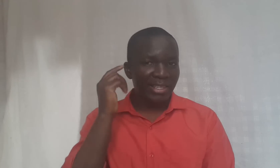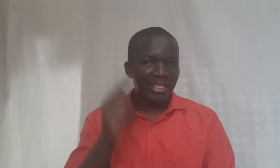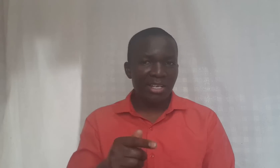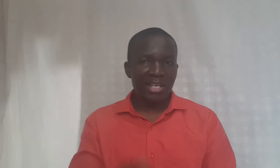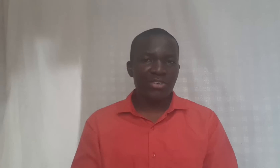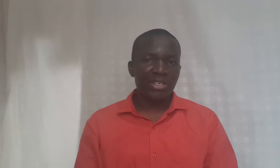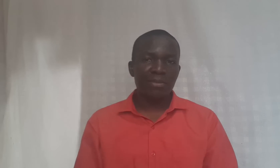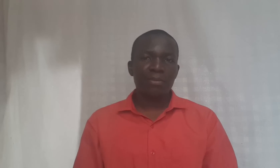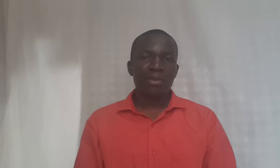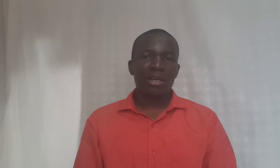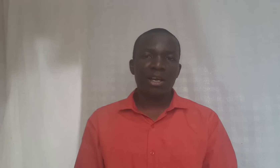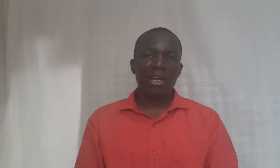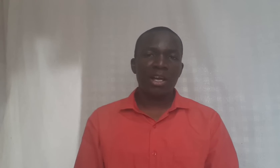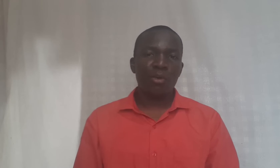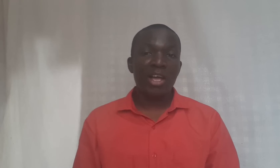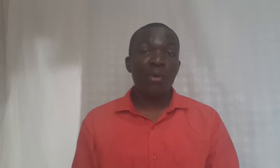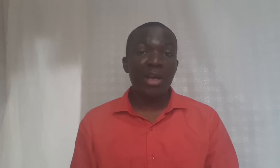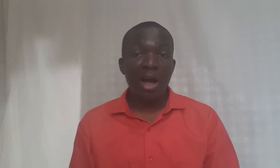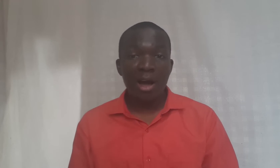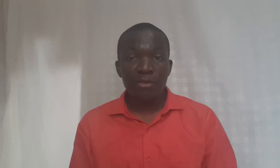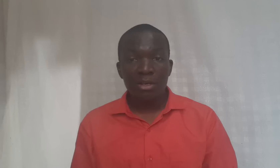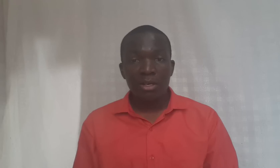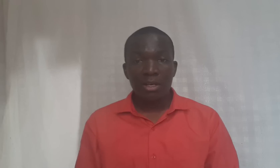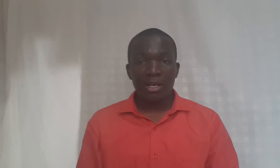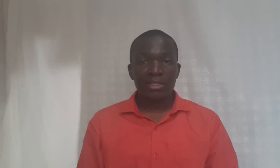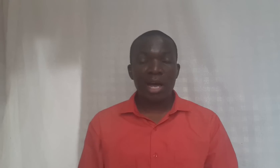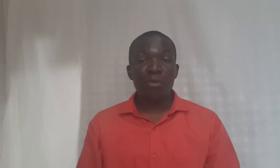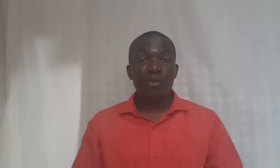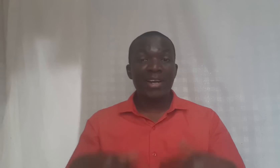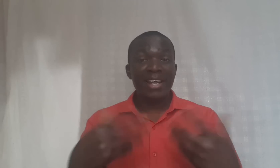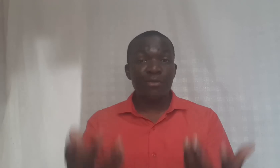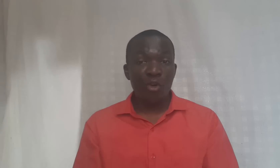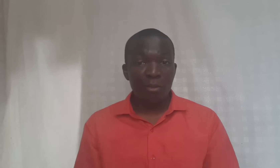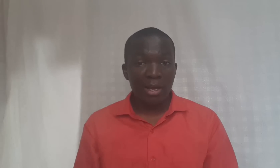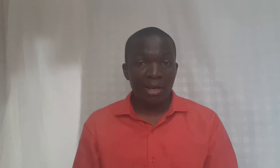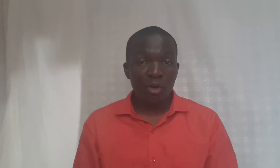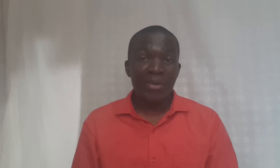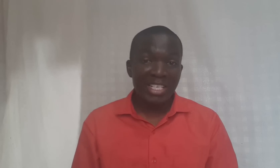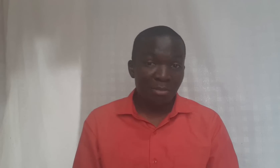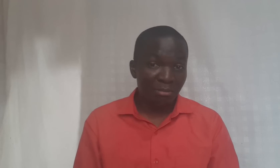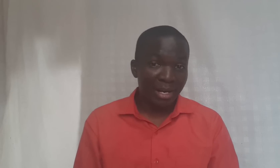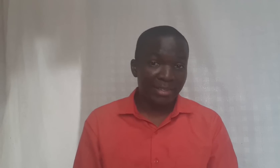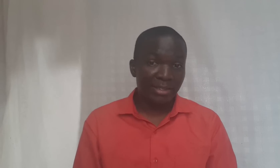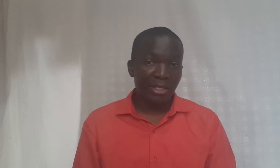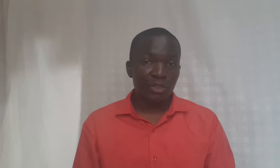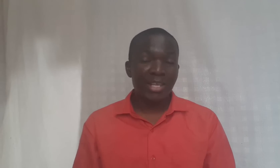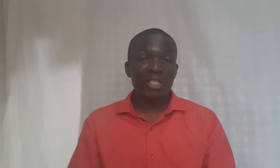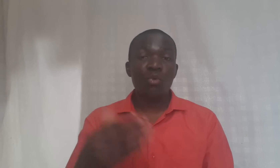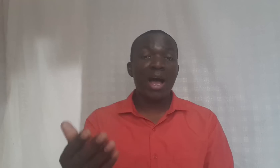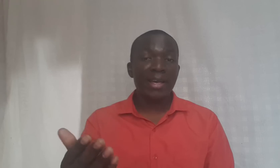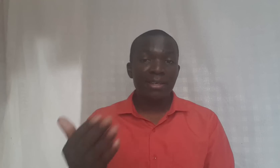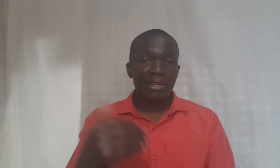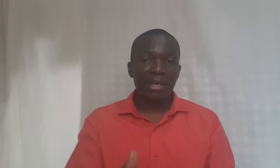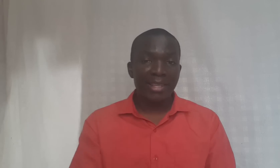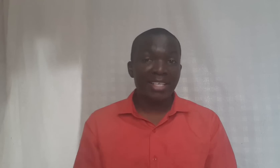this country where we have some of our deaf community members. So that's why that sign